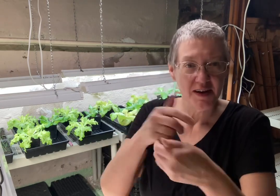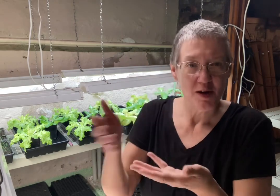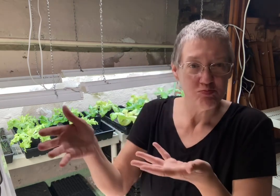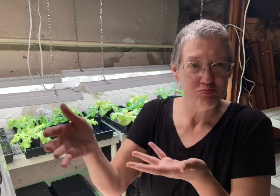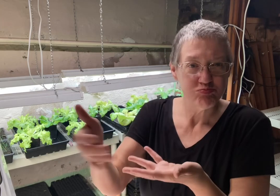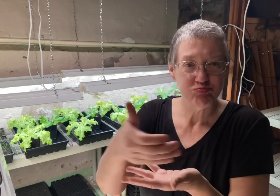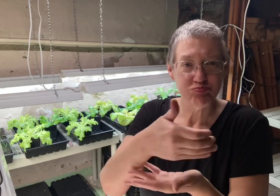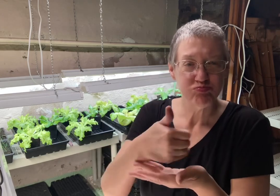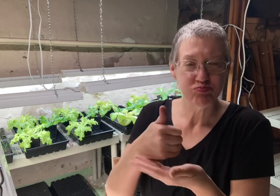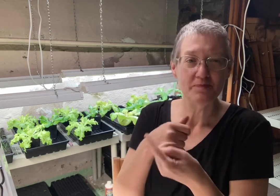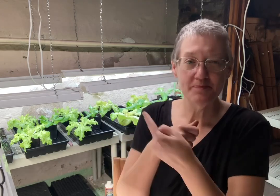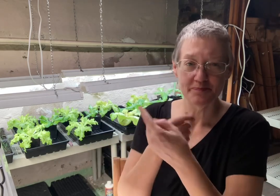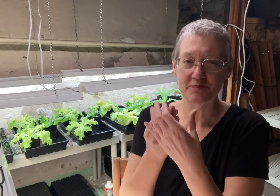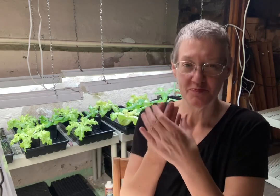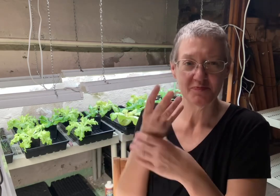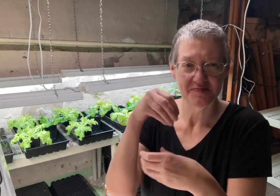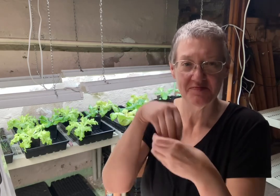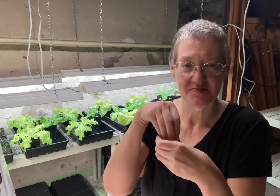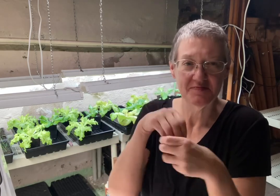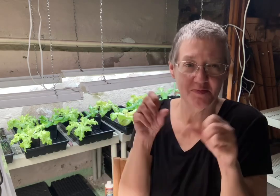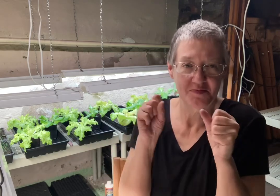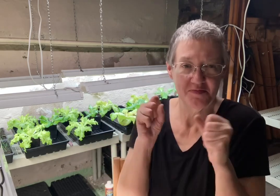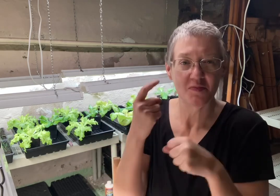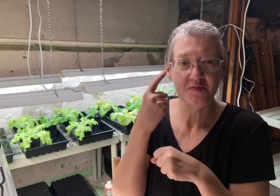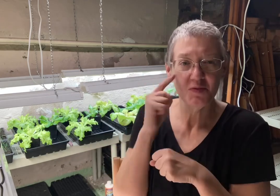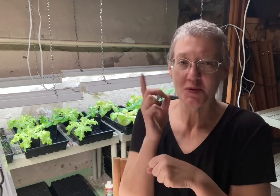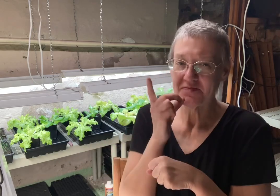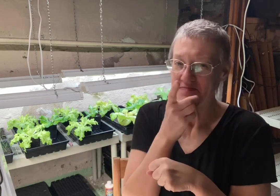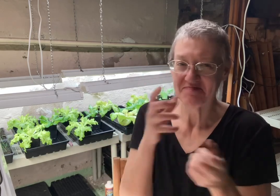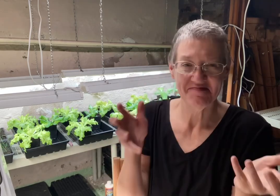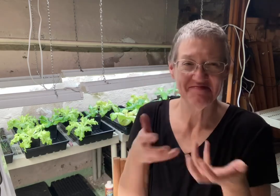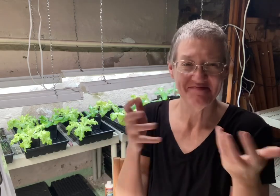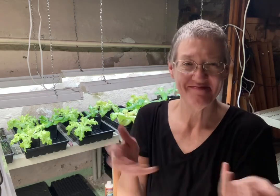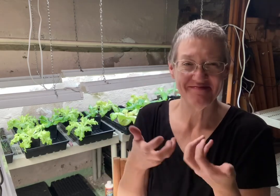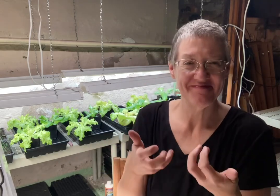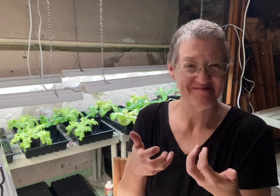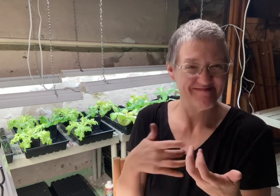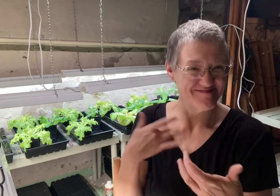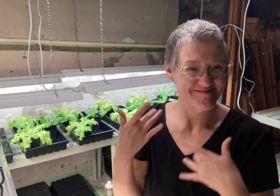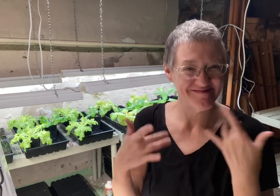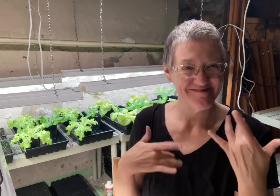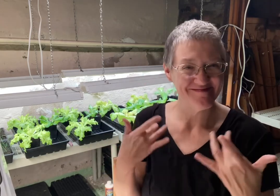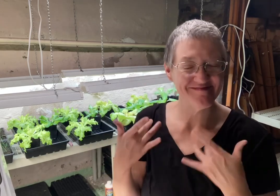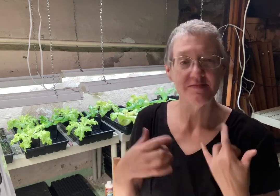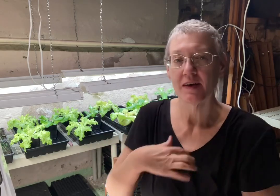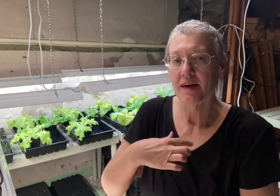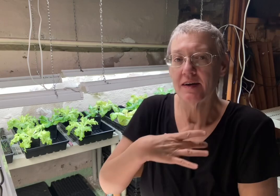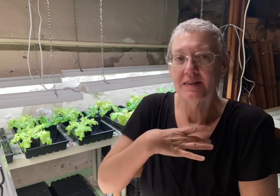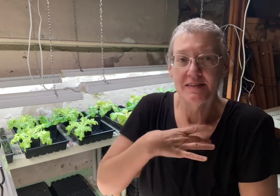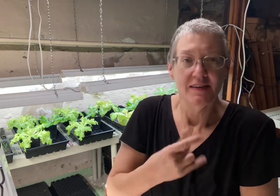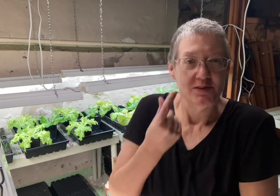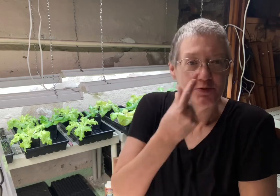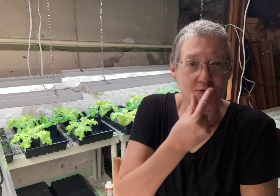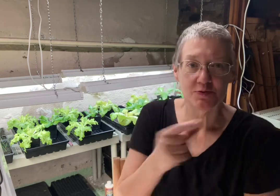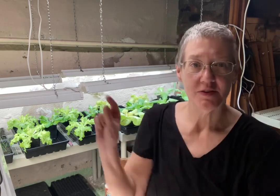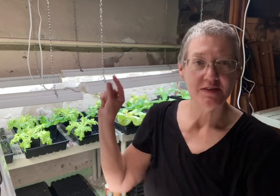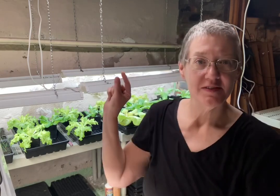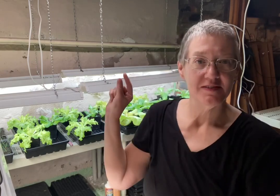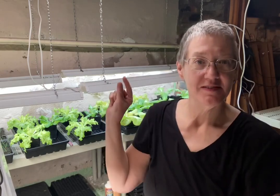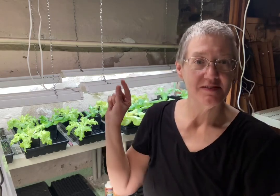And it's almost time to start harvesting them. We're growing these inside for the winter for Dale salad. I